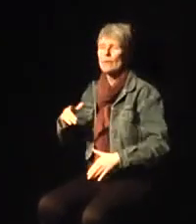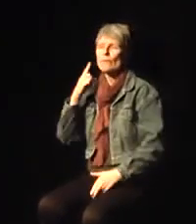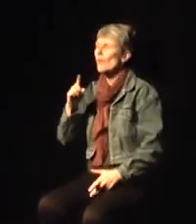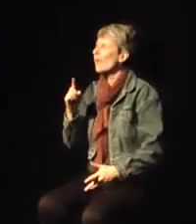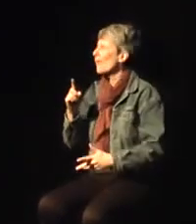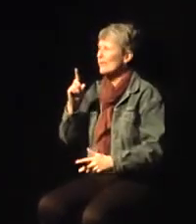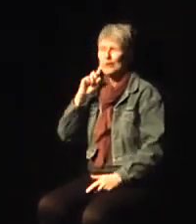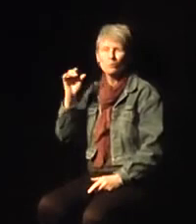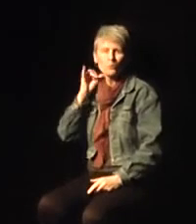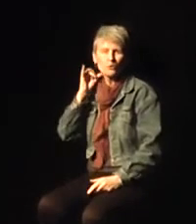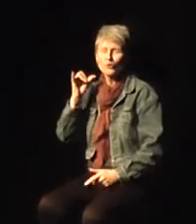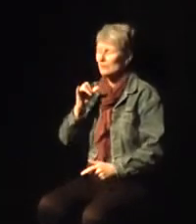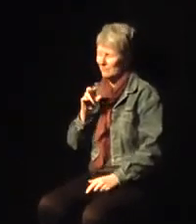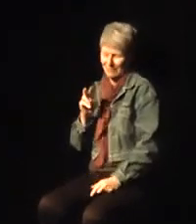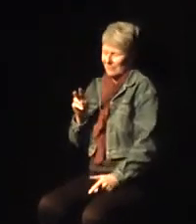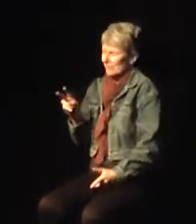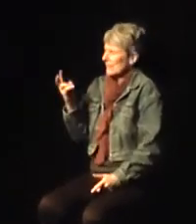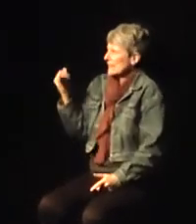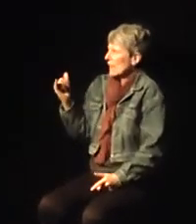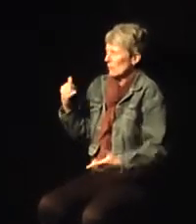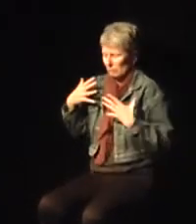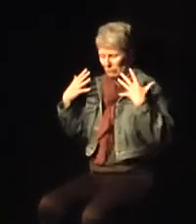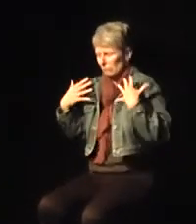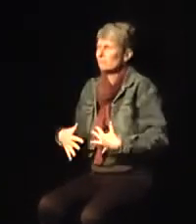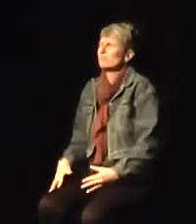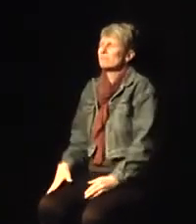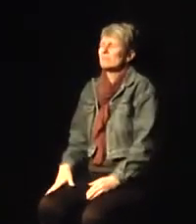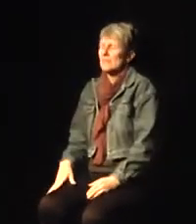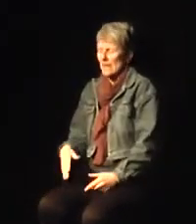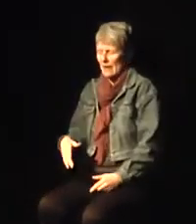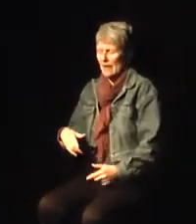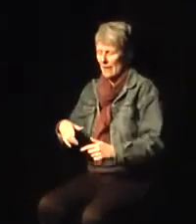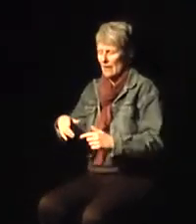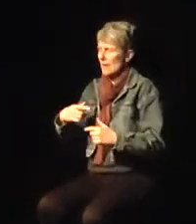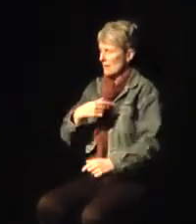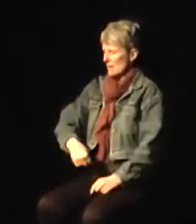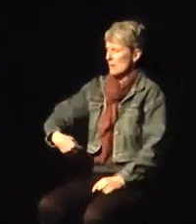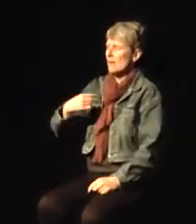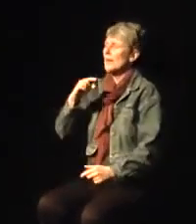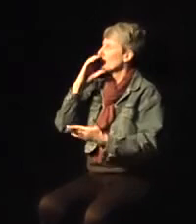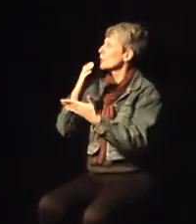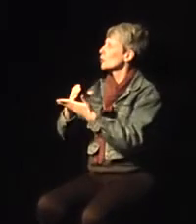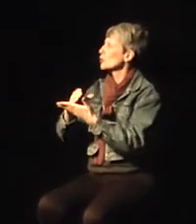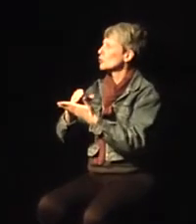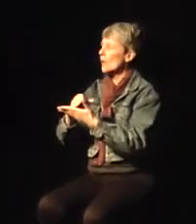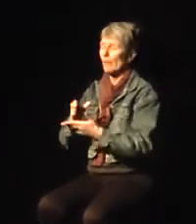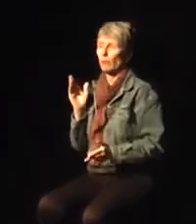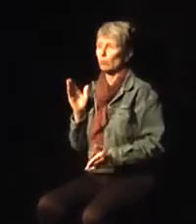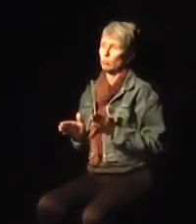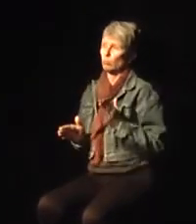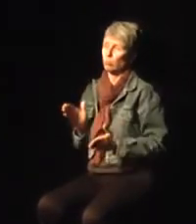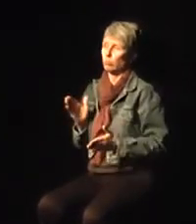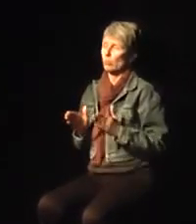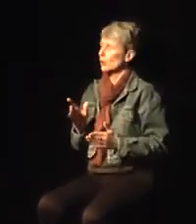wear. There's a long yellow plastic gown, and the print on the gown is a picture of a robot that